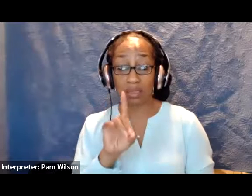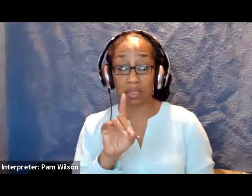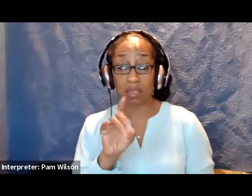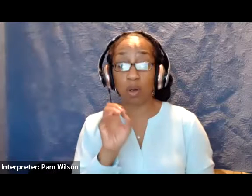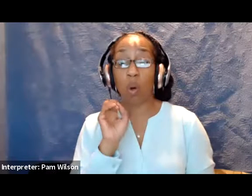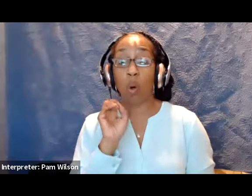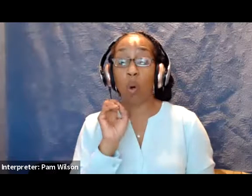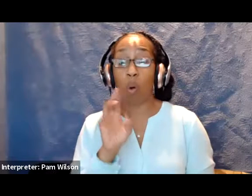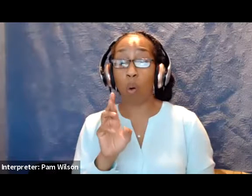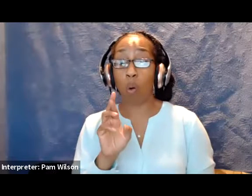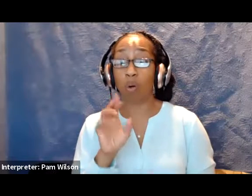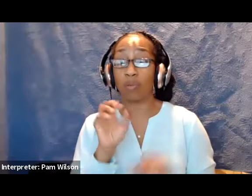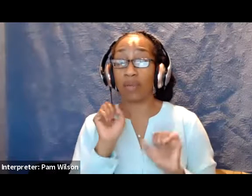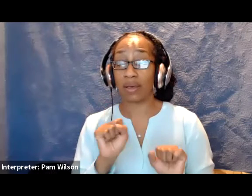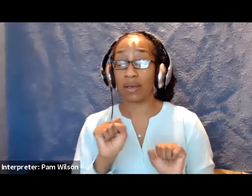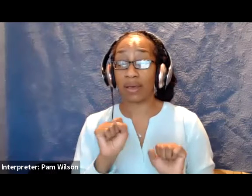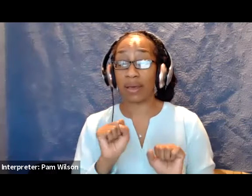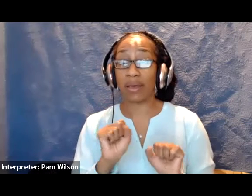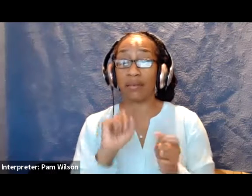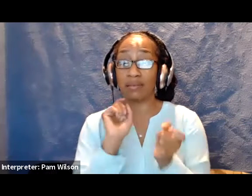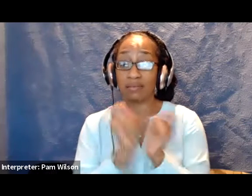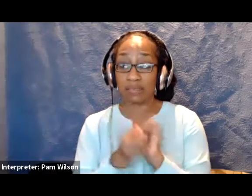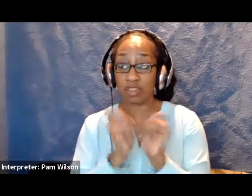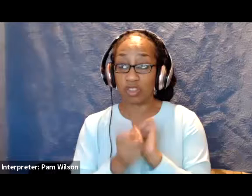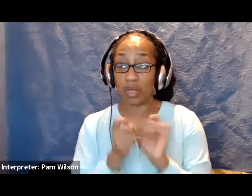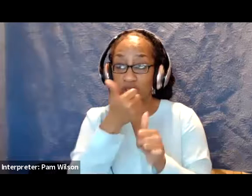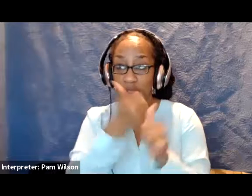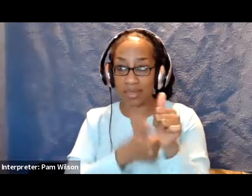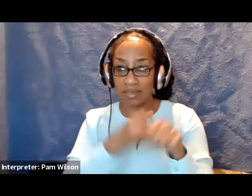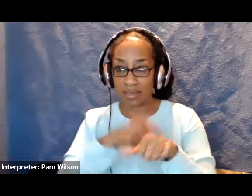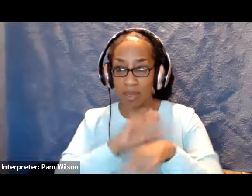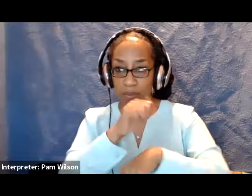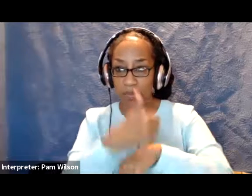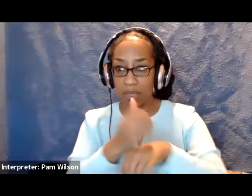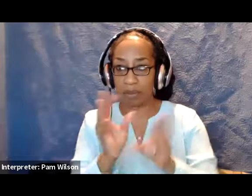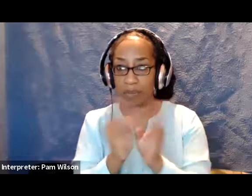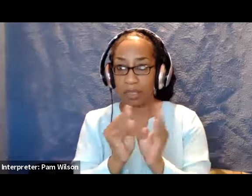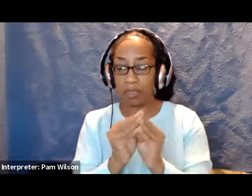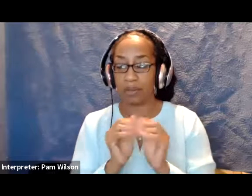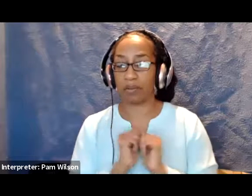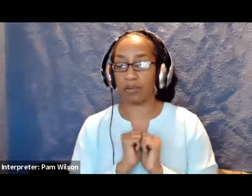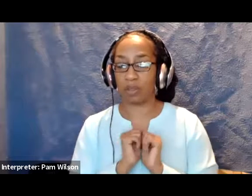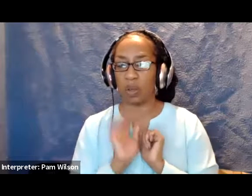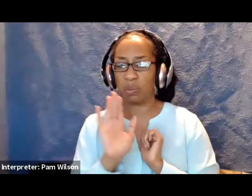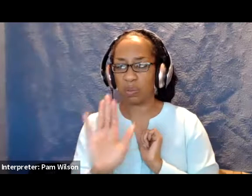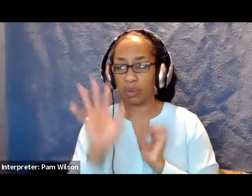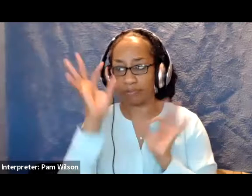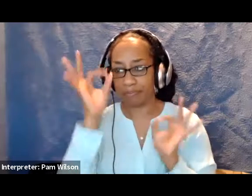generate an ID for you. So that's something to think about, okay?